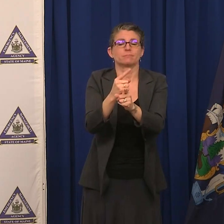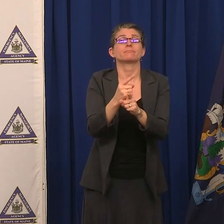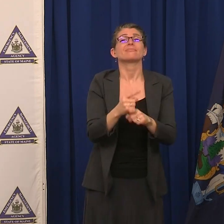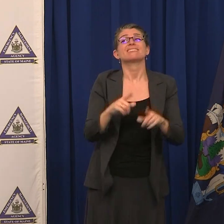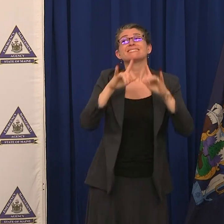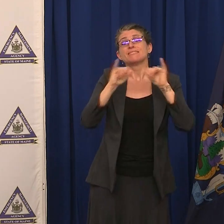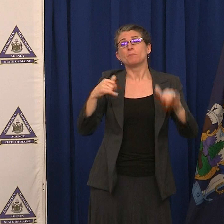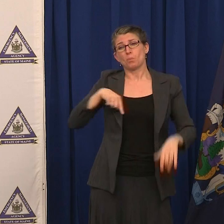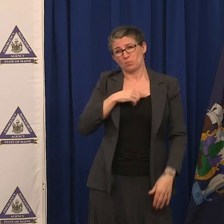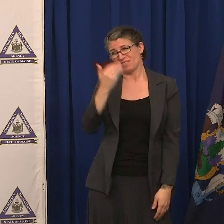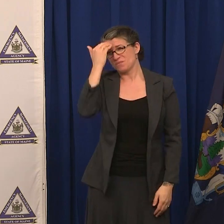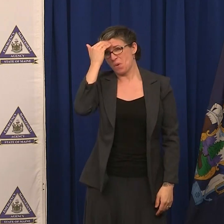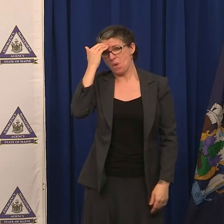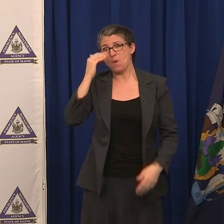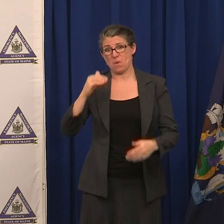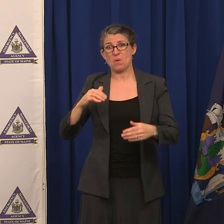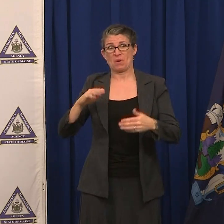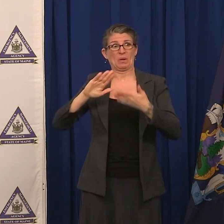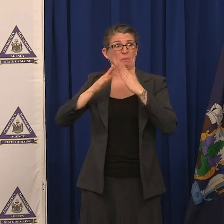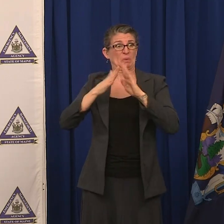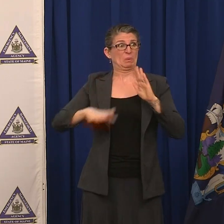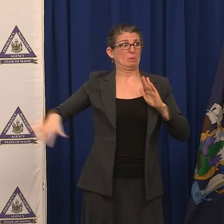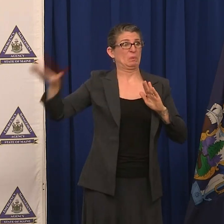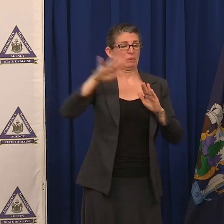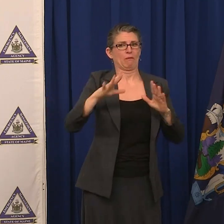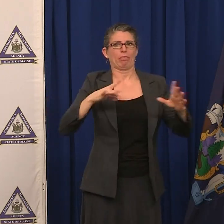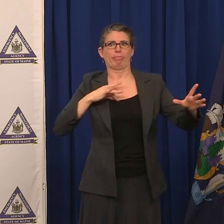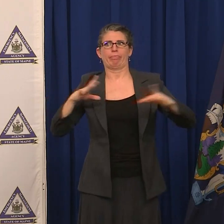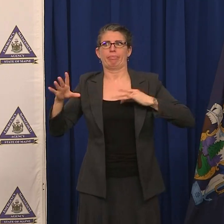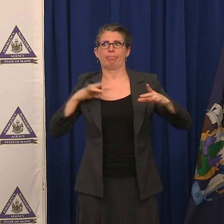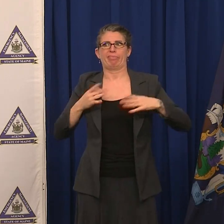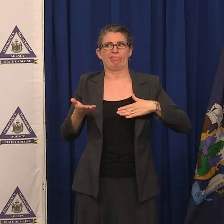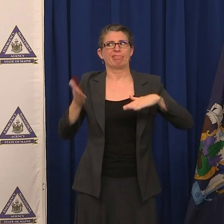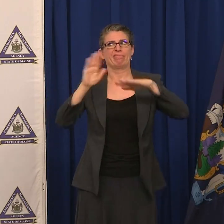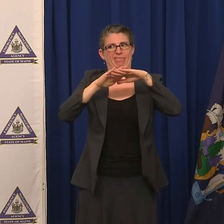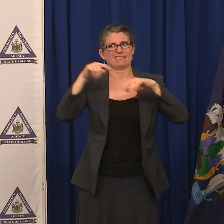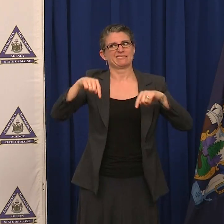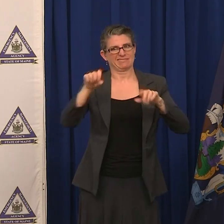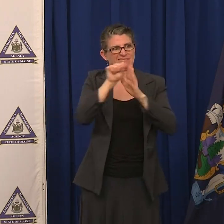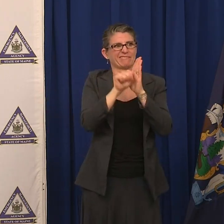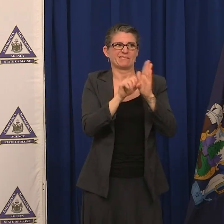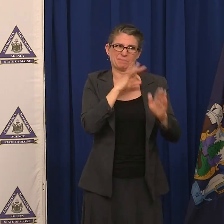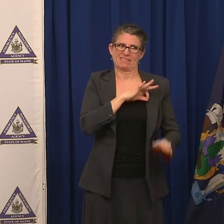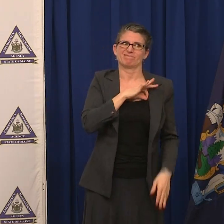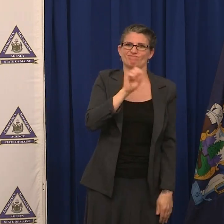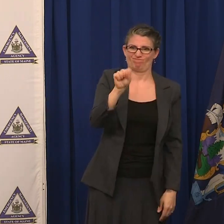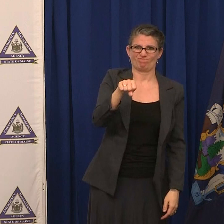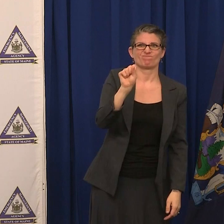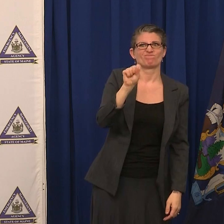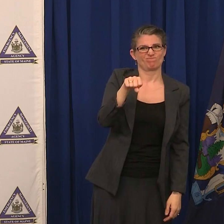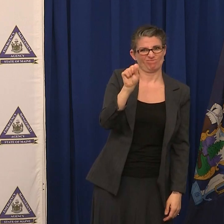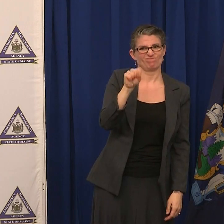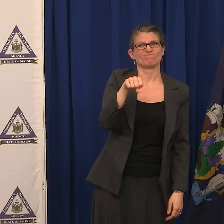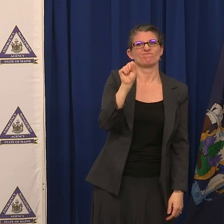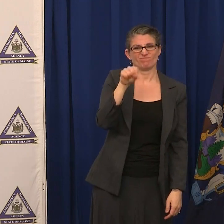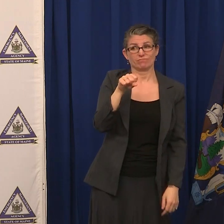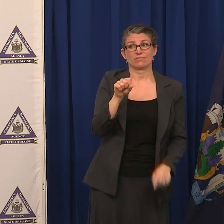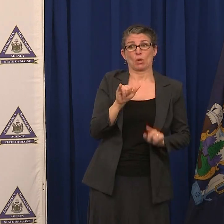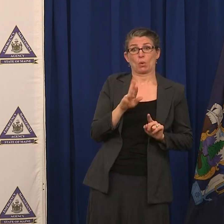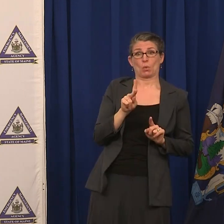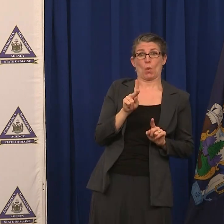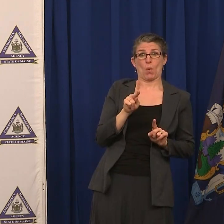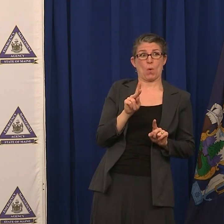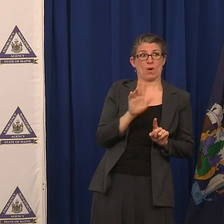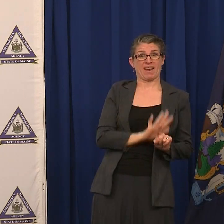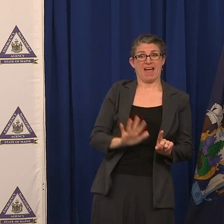detected in additional parts of the state, most recently in York County. We've also seen an uptick in cases, for